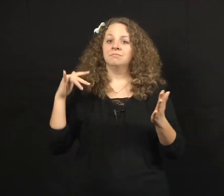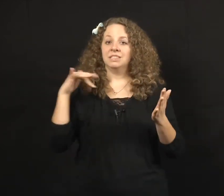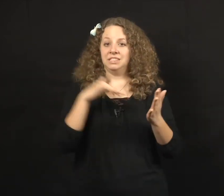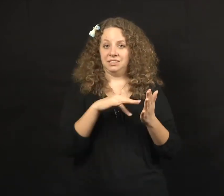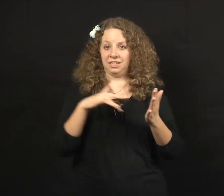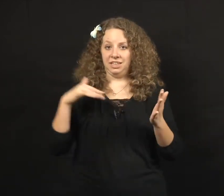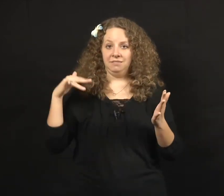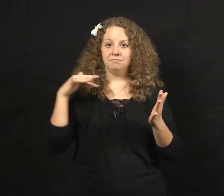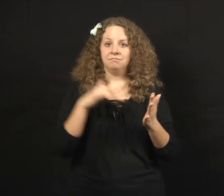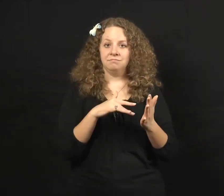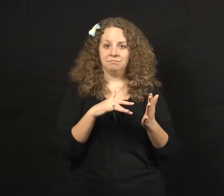Study.